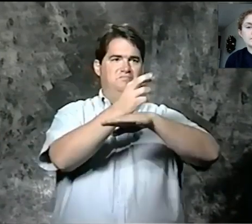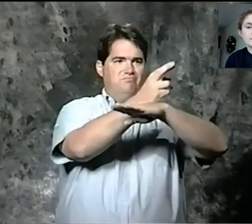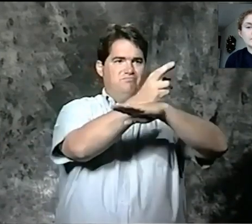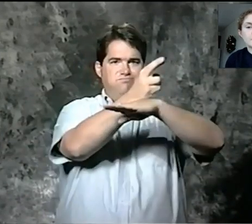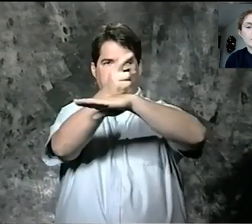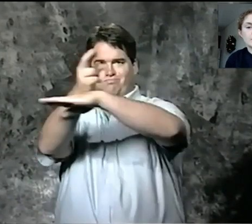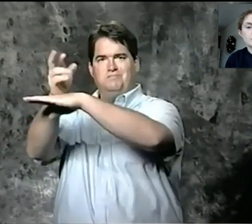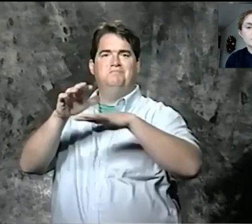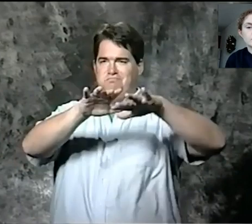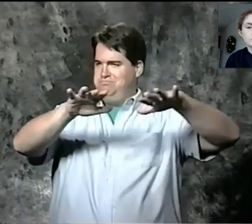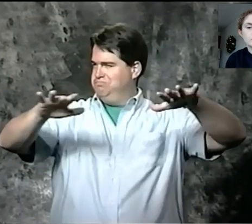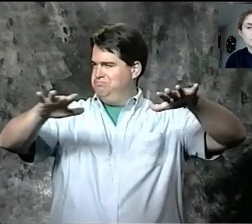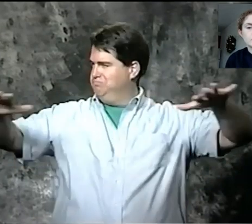setting up camps.